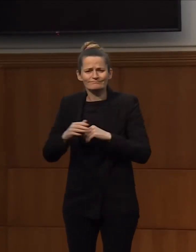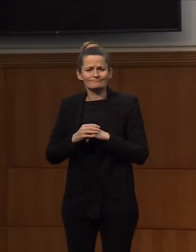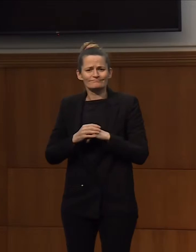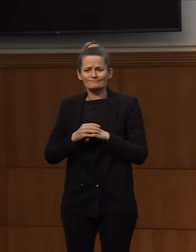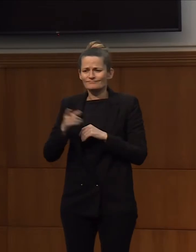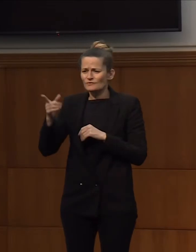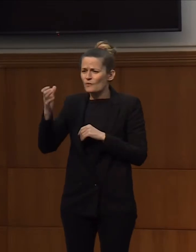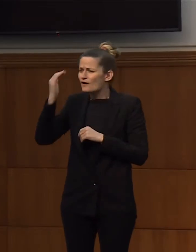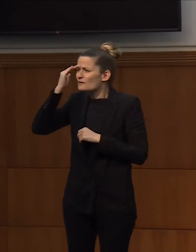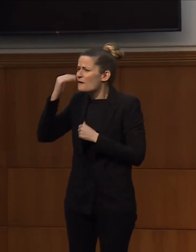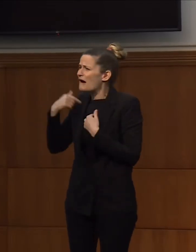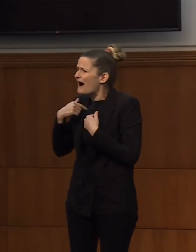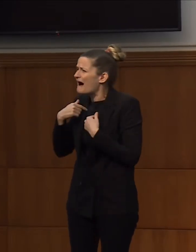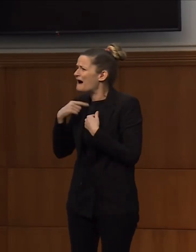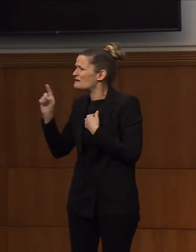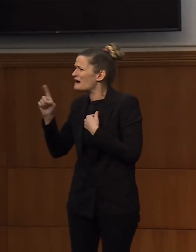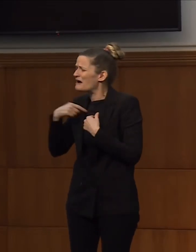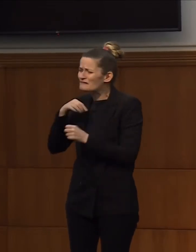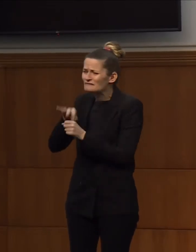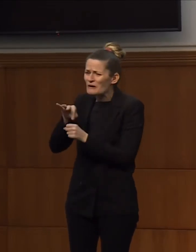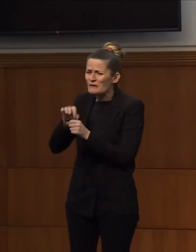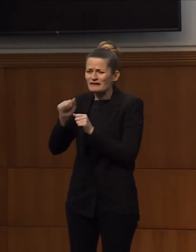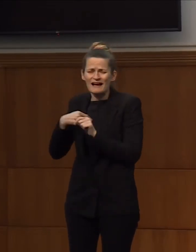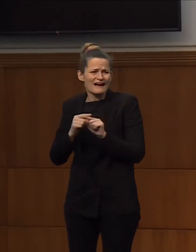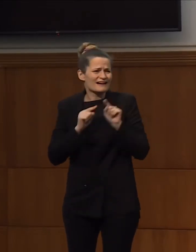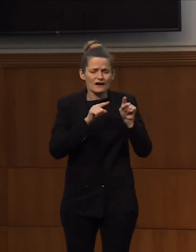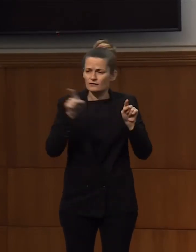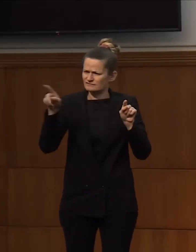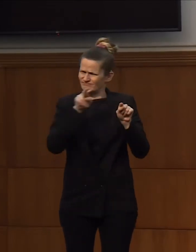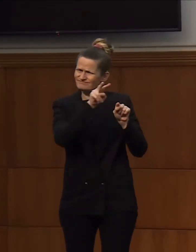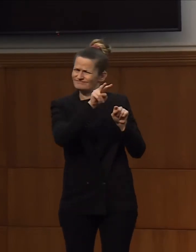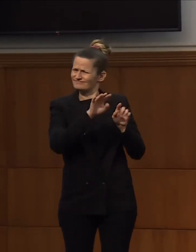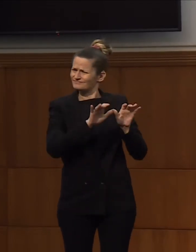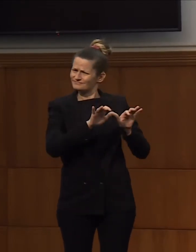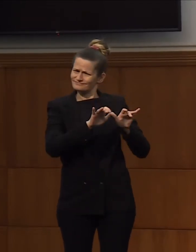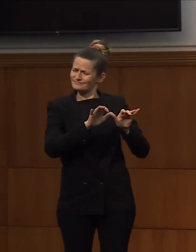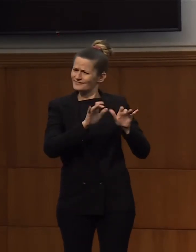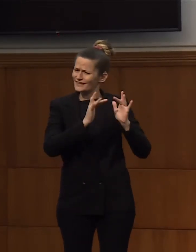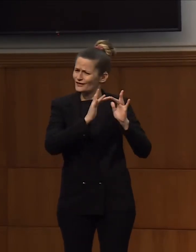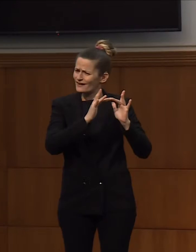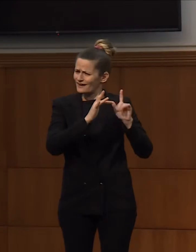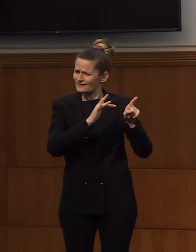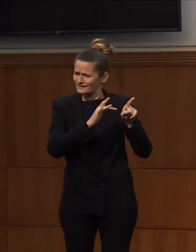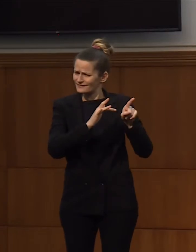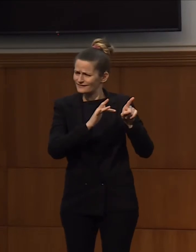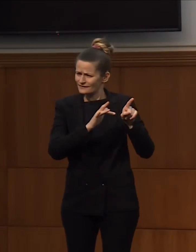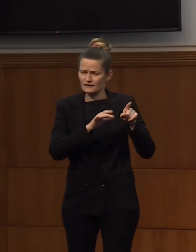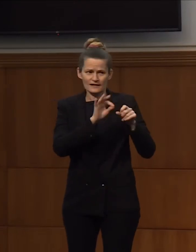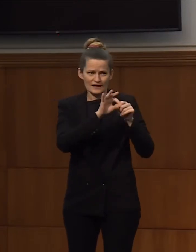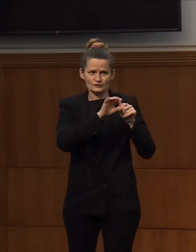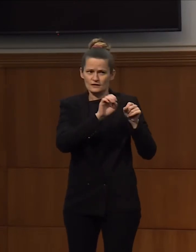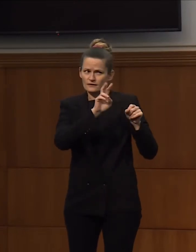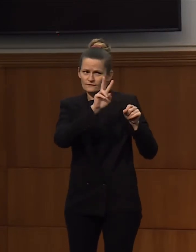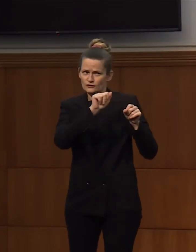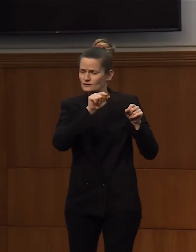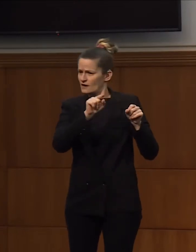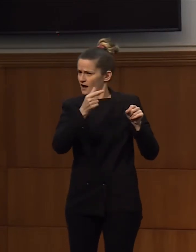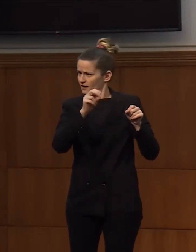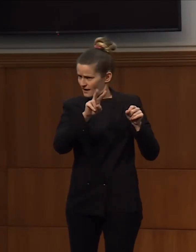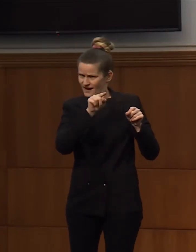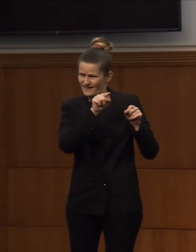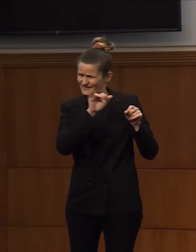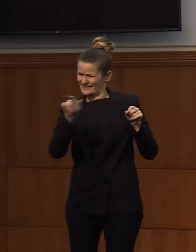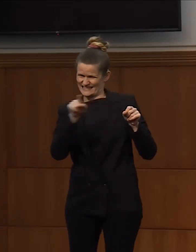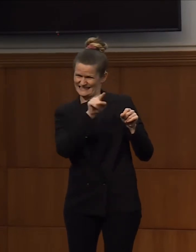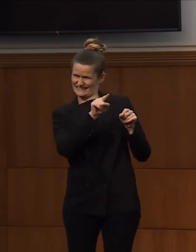go to vote.virginia.gov and find a polling lookup device there that you can type your address in. It will tell